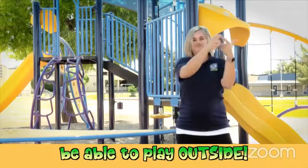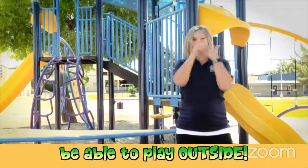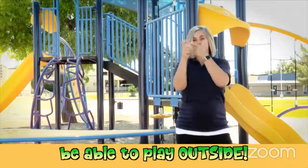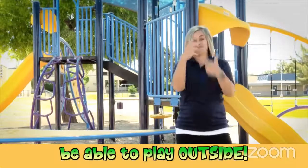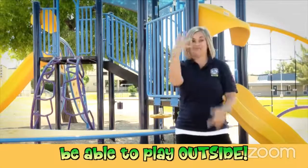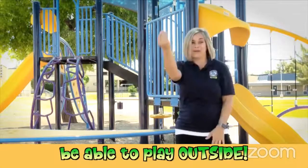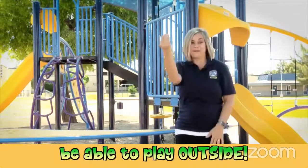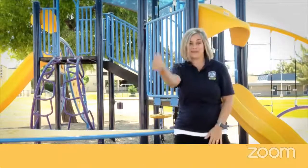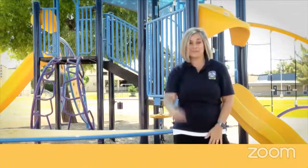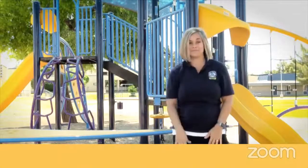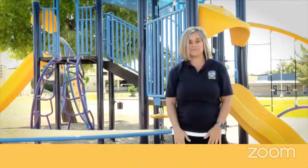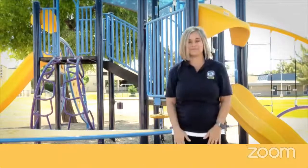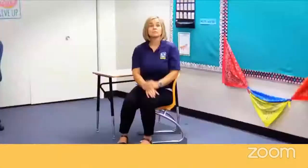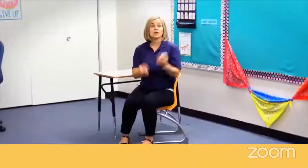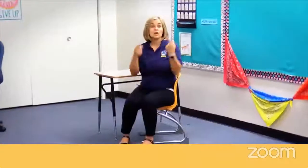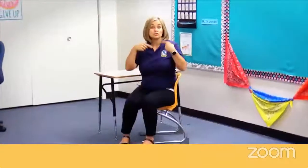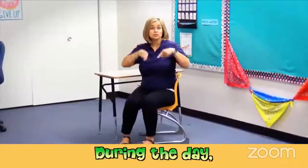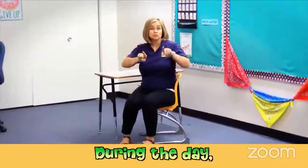to play outside.